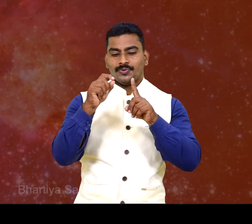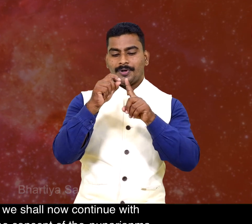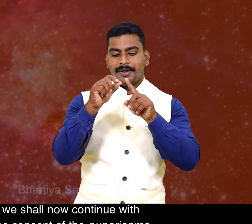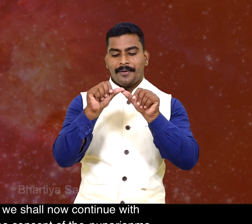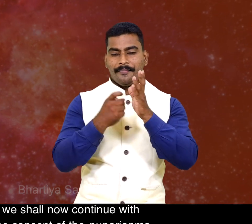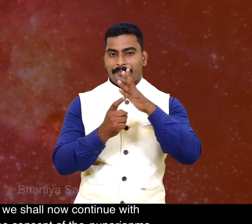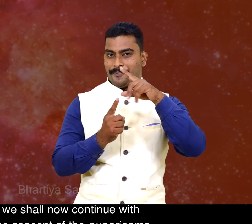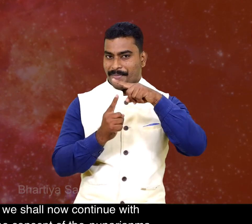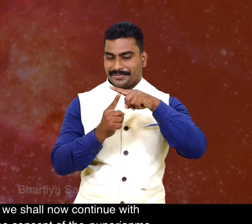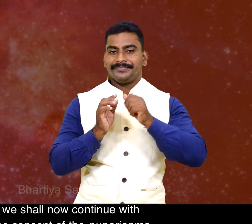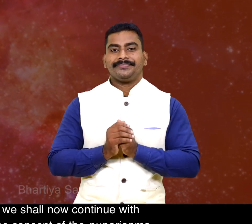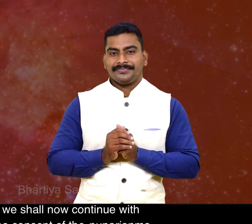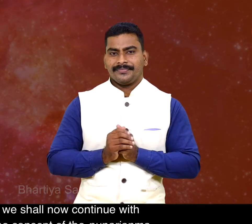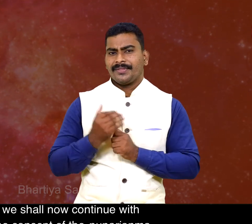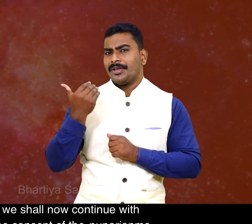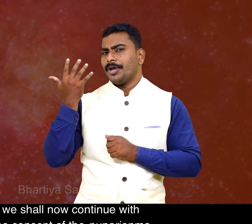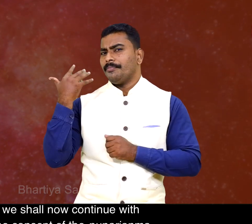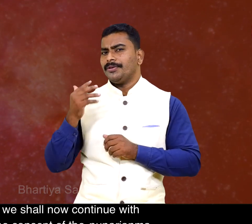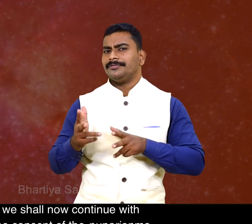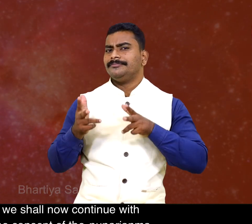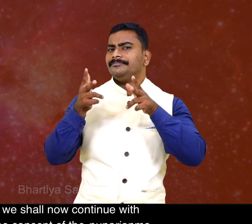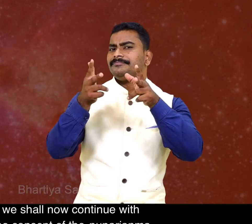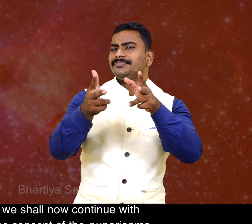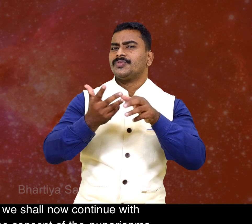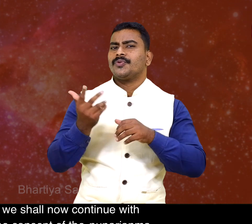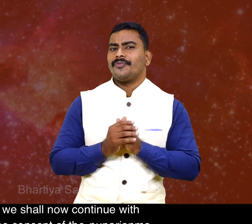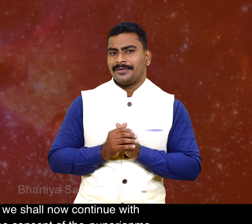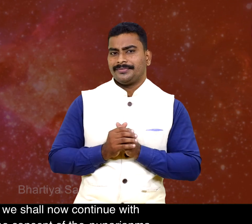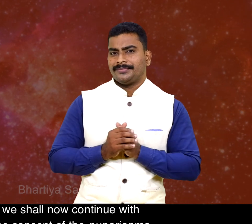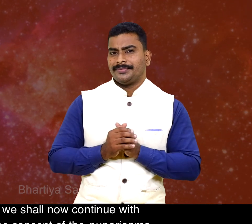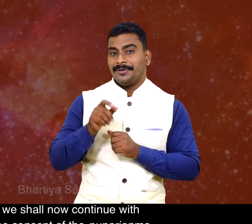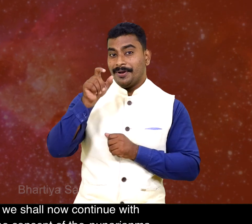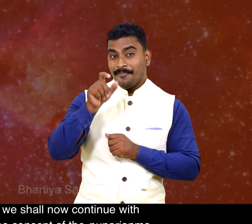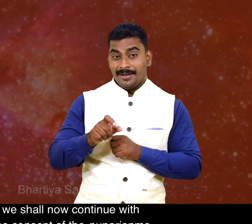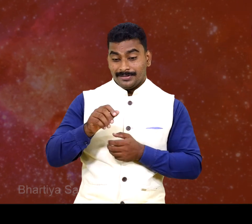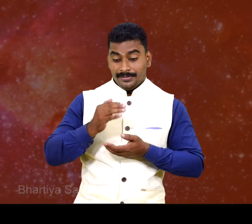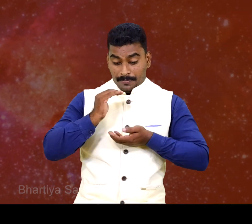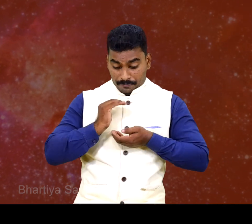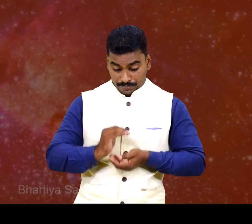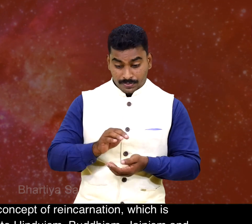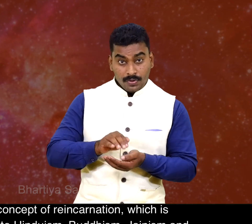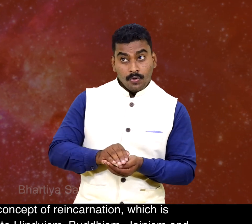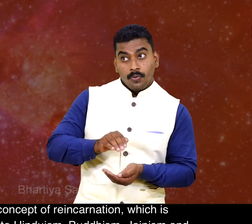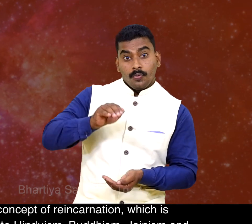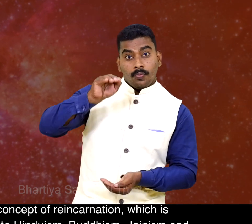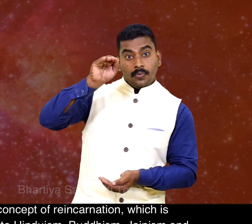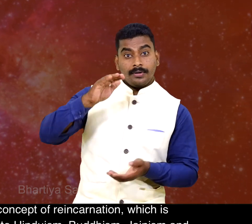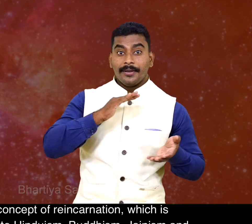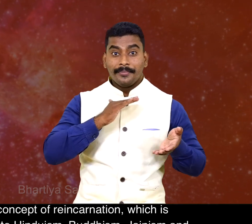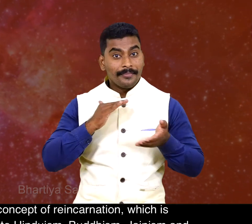We shall now continue with the concept of the Punarjanma. The concept of